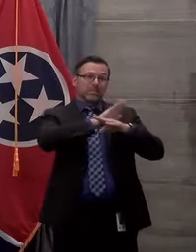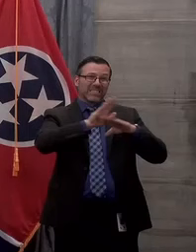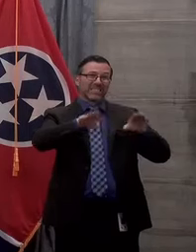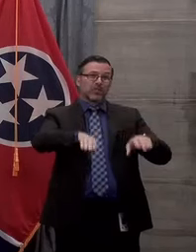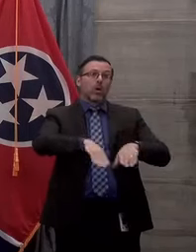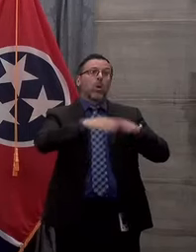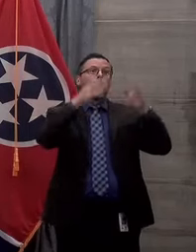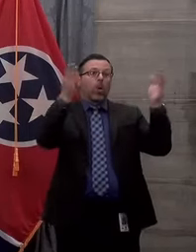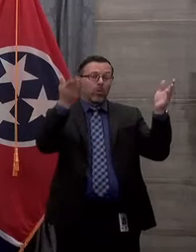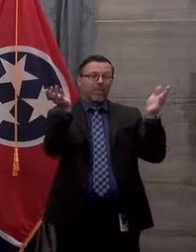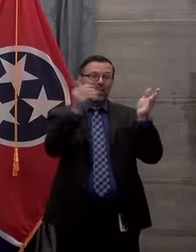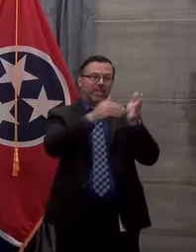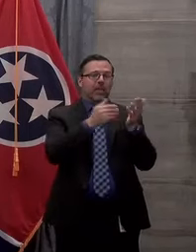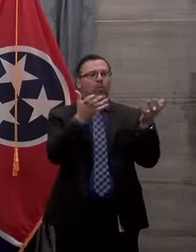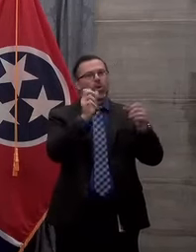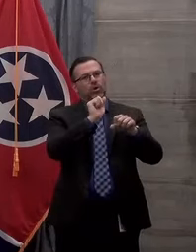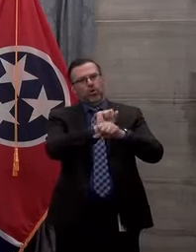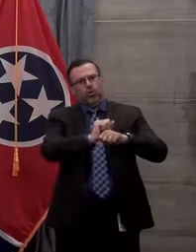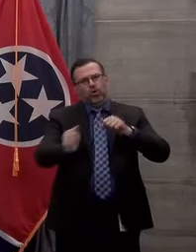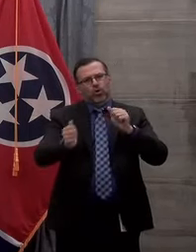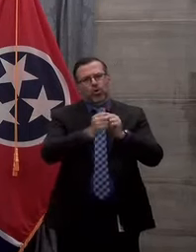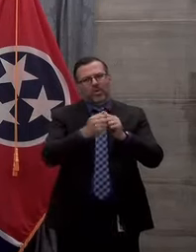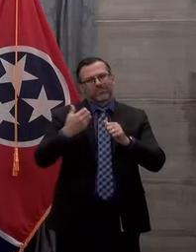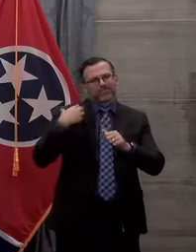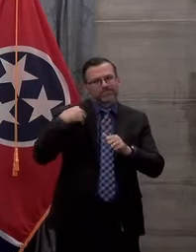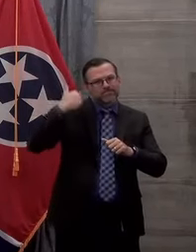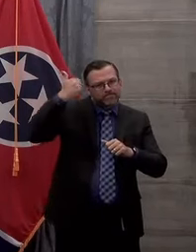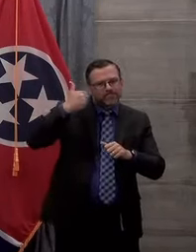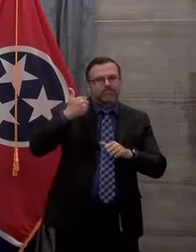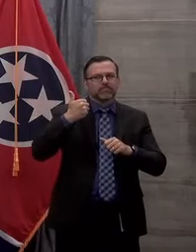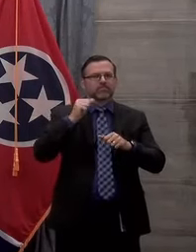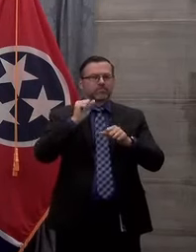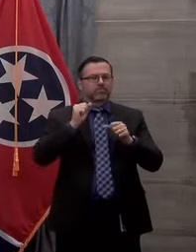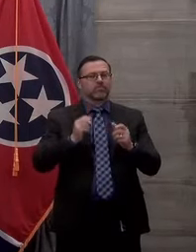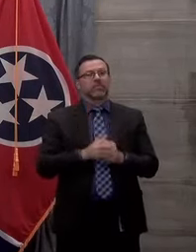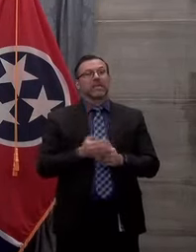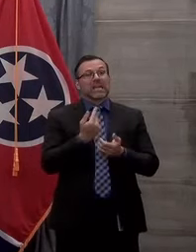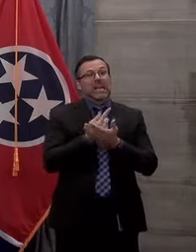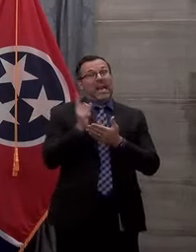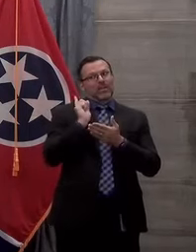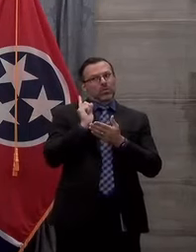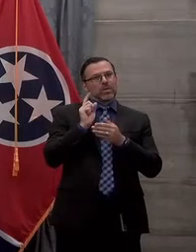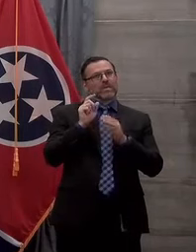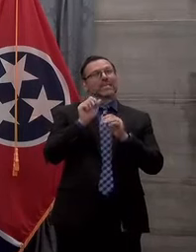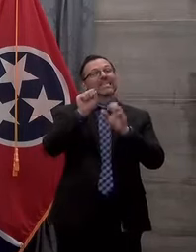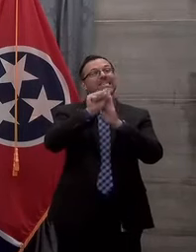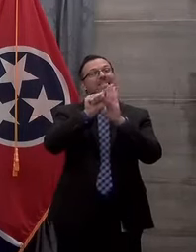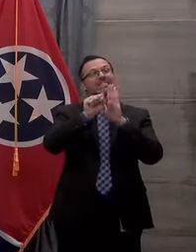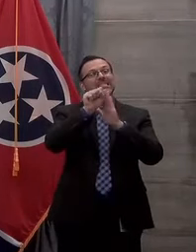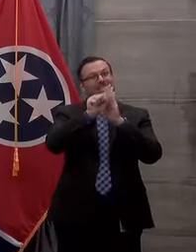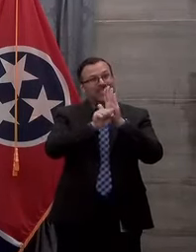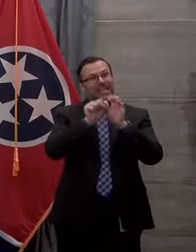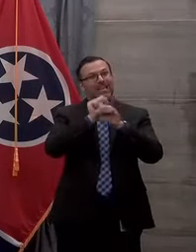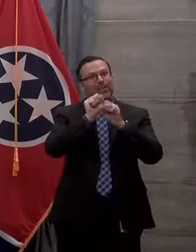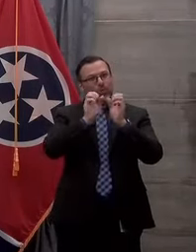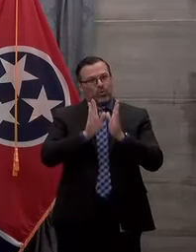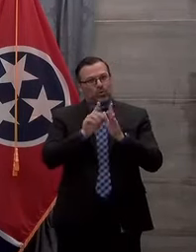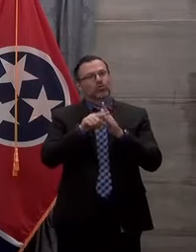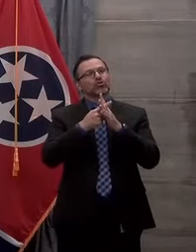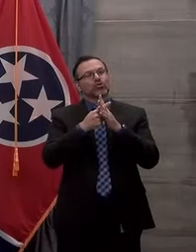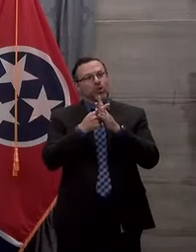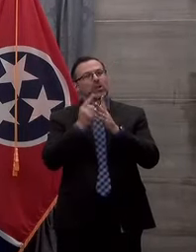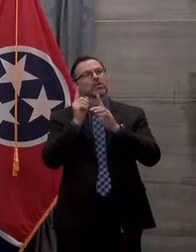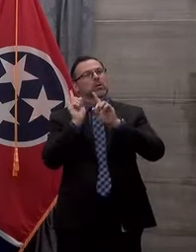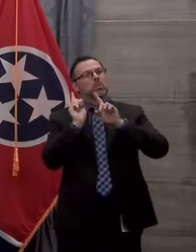employers to have those employees tested. Last week, state employees began to come back to work in their office